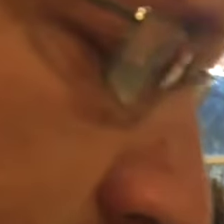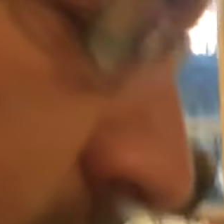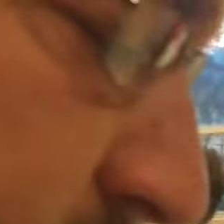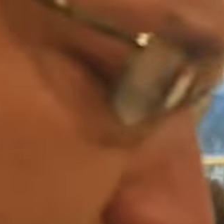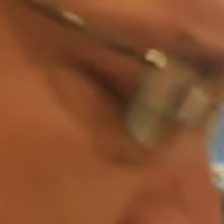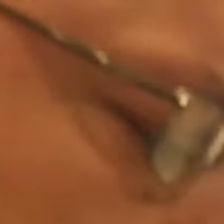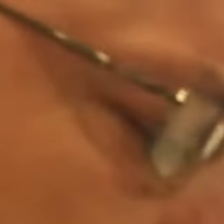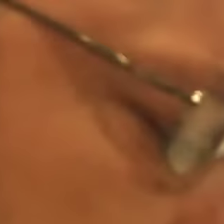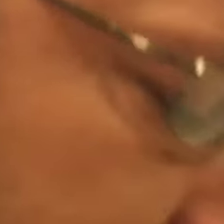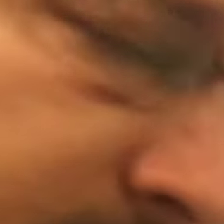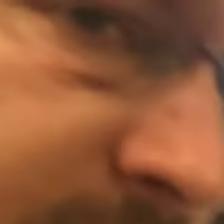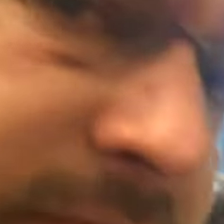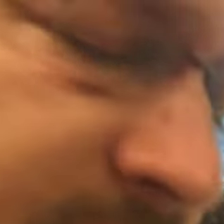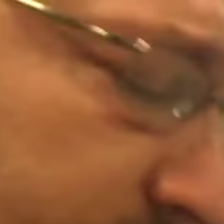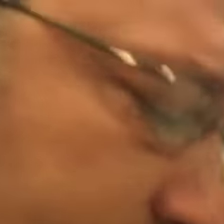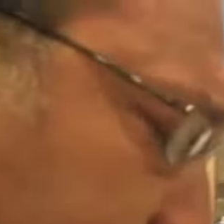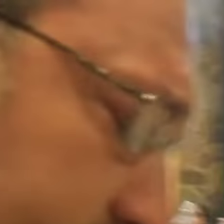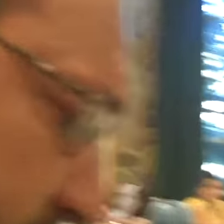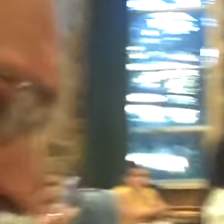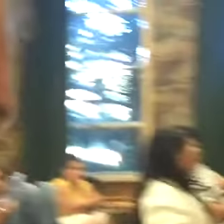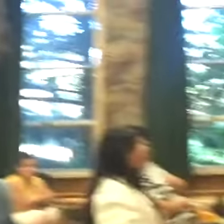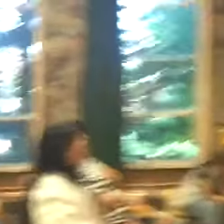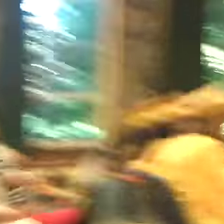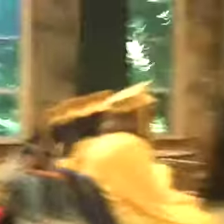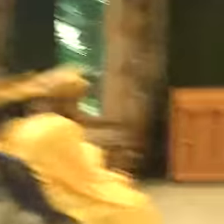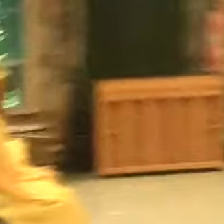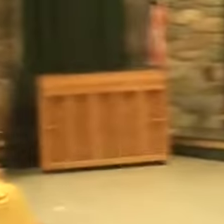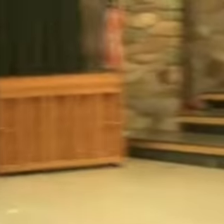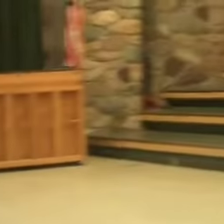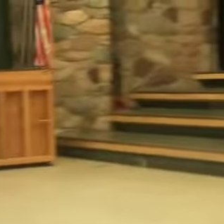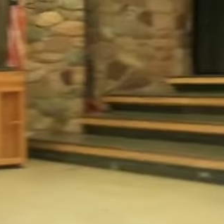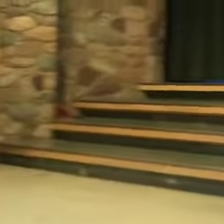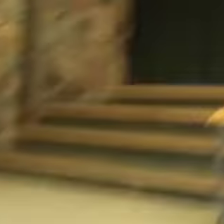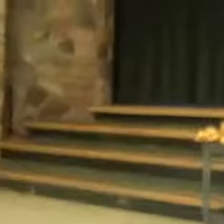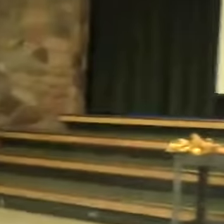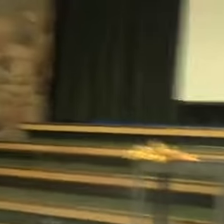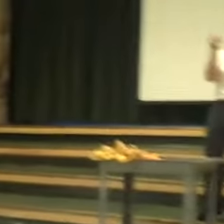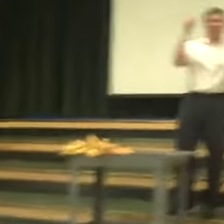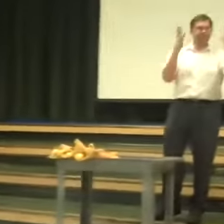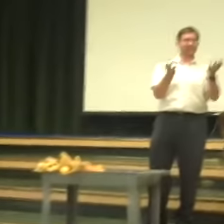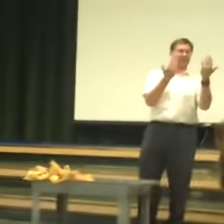Future as well. A lot of work. So I'd like to ask the teachers to come up, please.